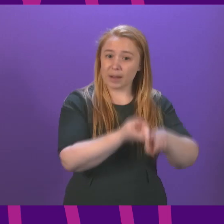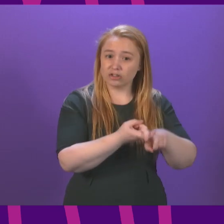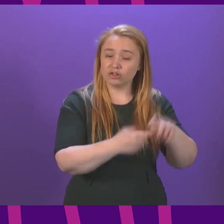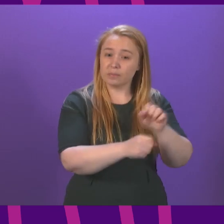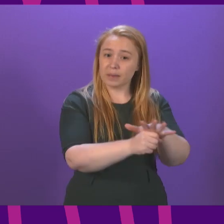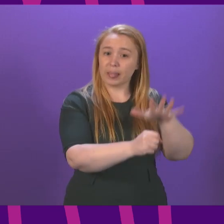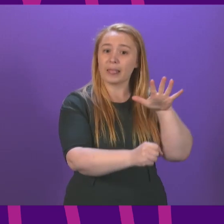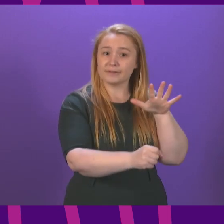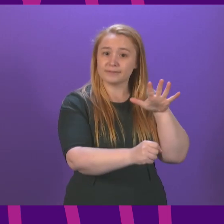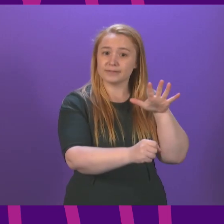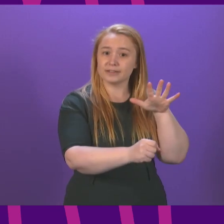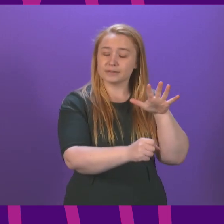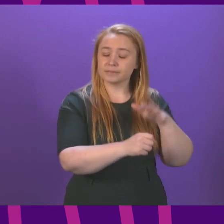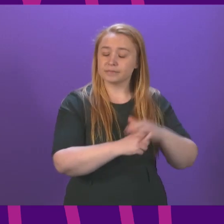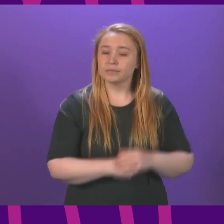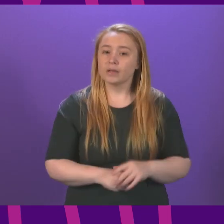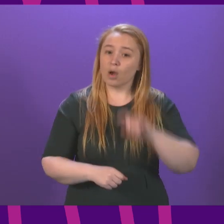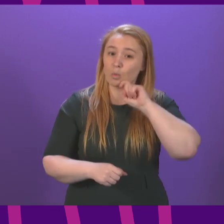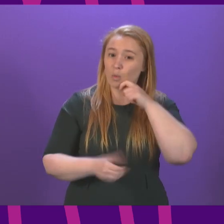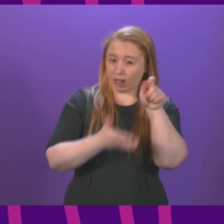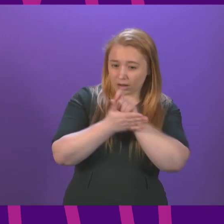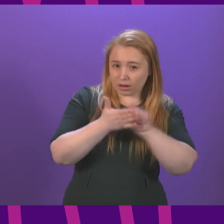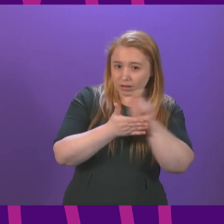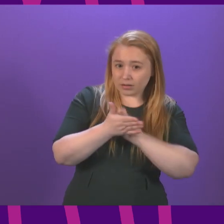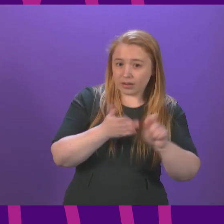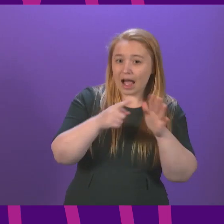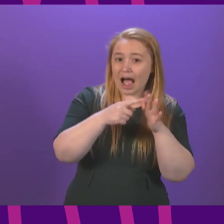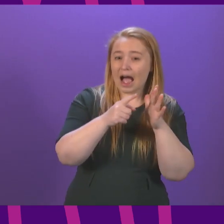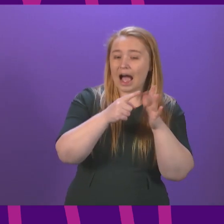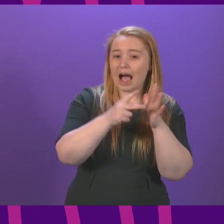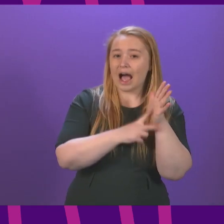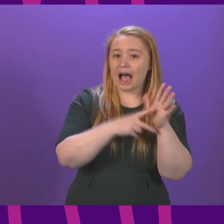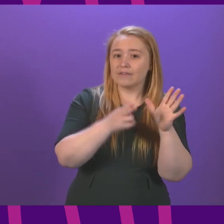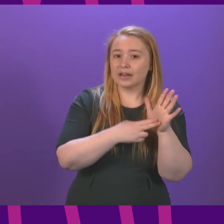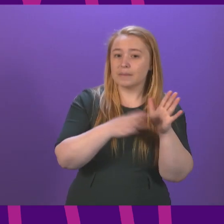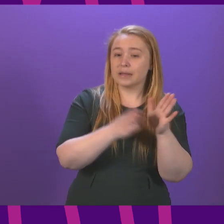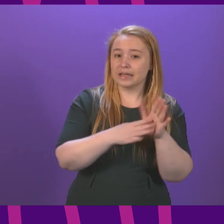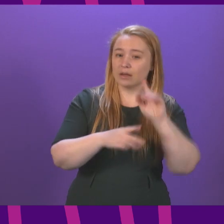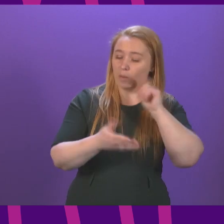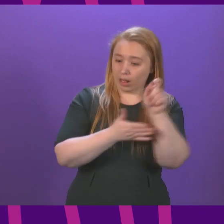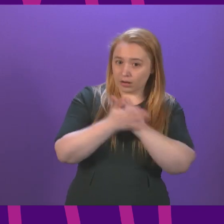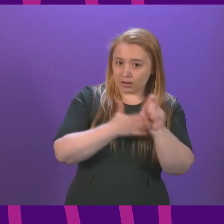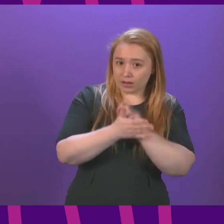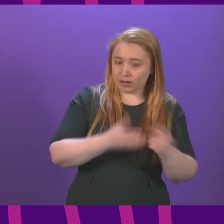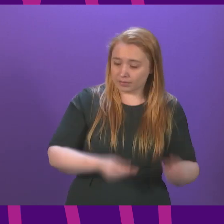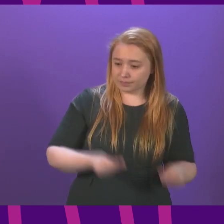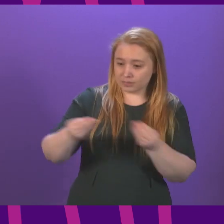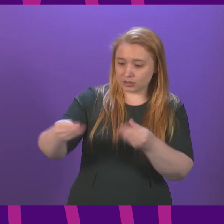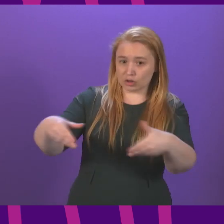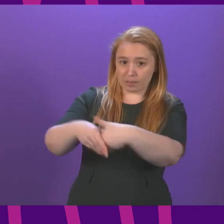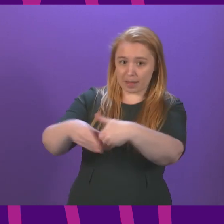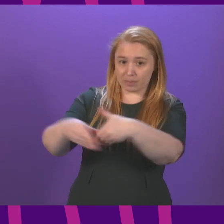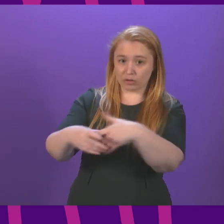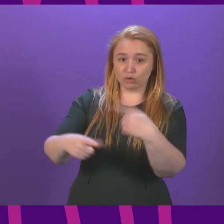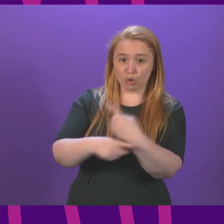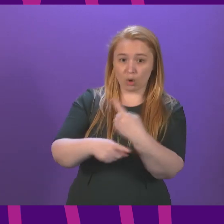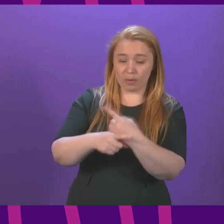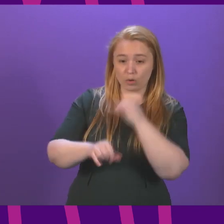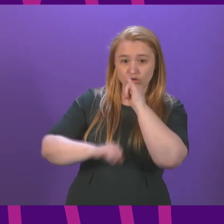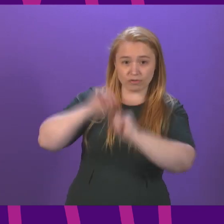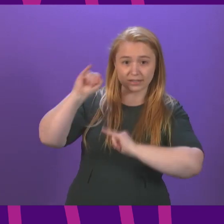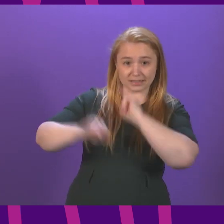I will ask Ivan McKee to write to the member in more detail about the steps we taking to address some of the criticisms that have been